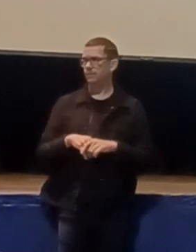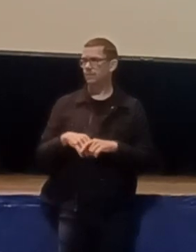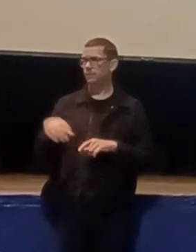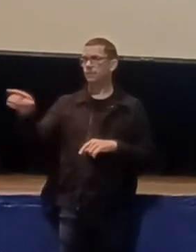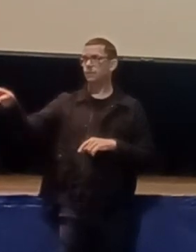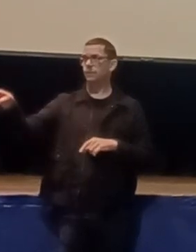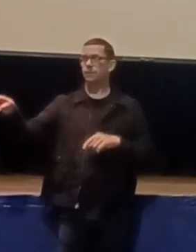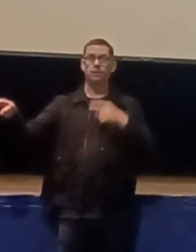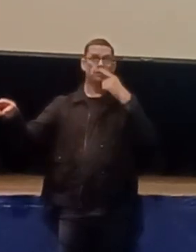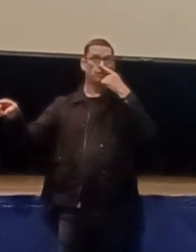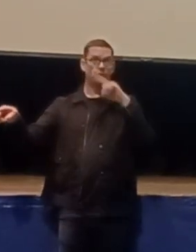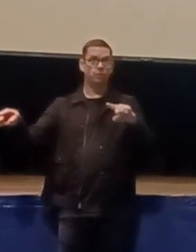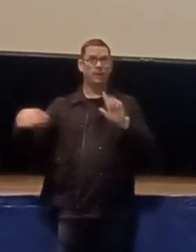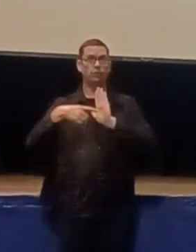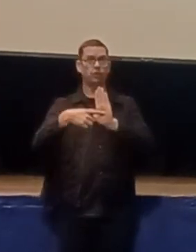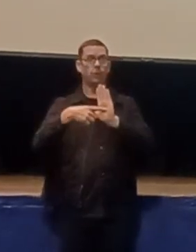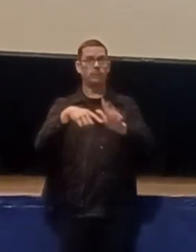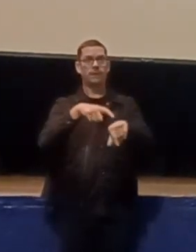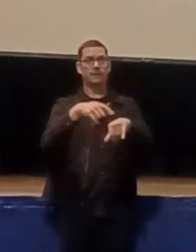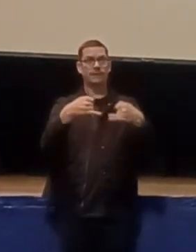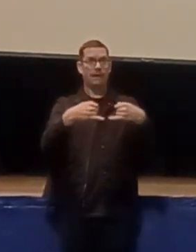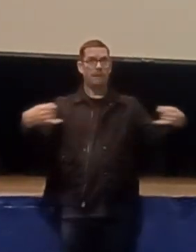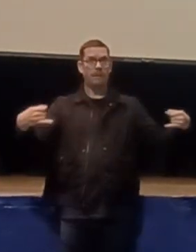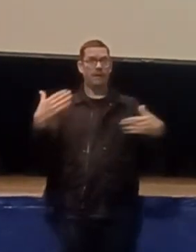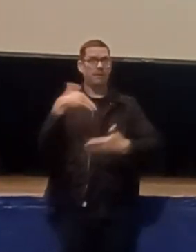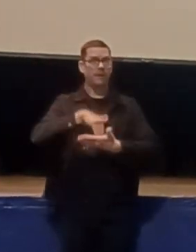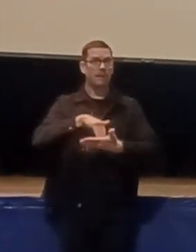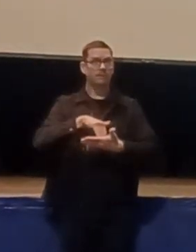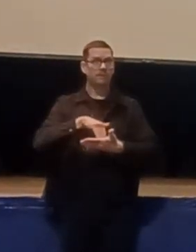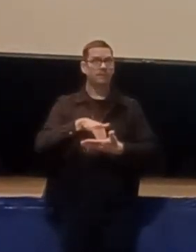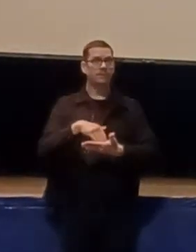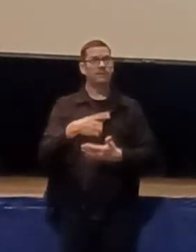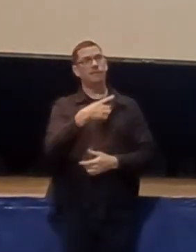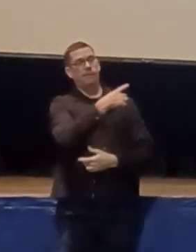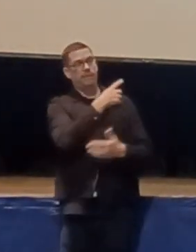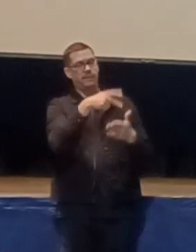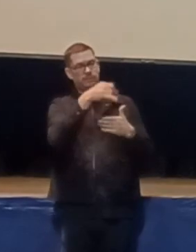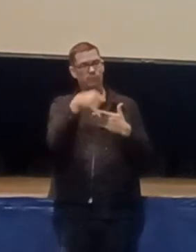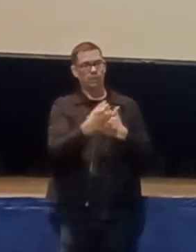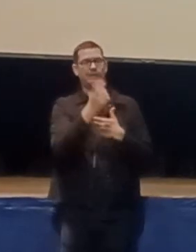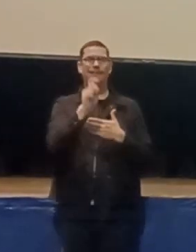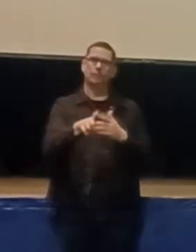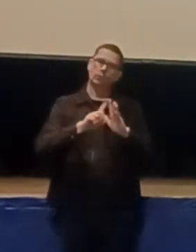again? This thing needs to get started. Can you show the timeline?